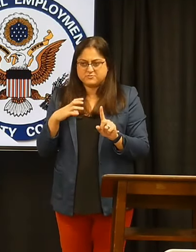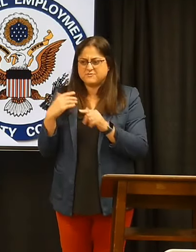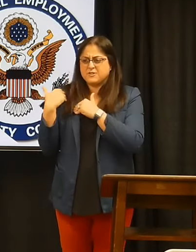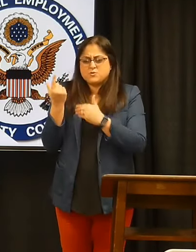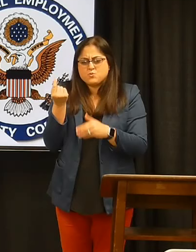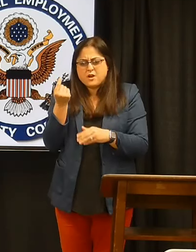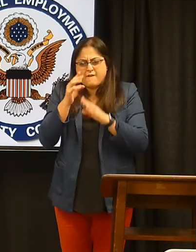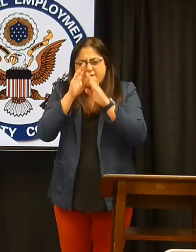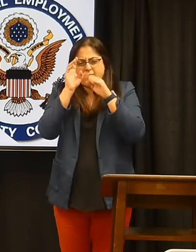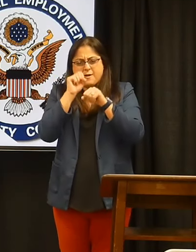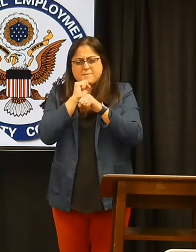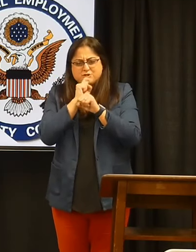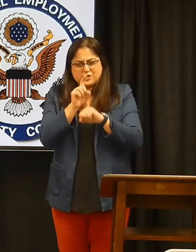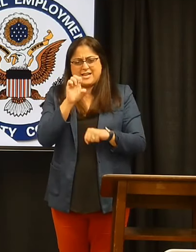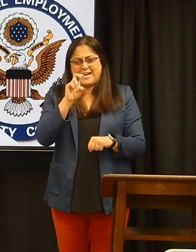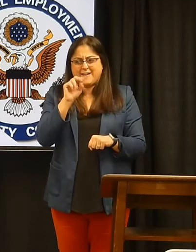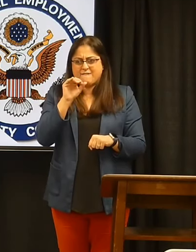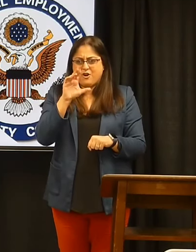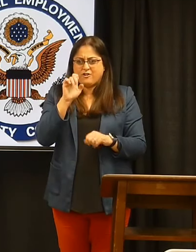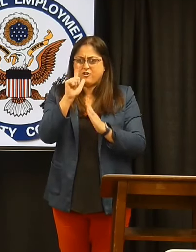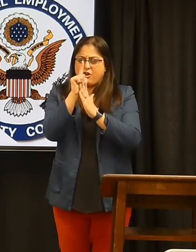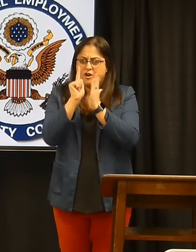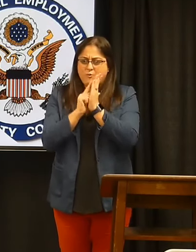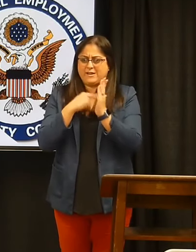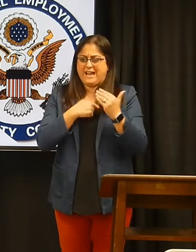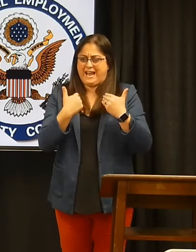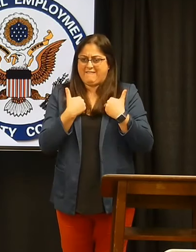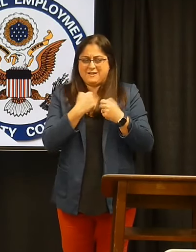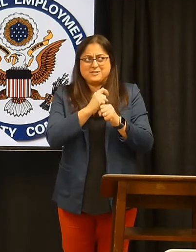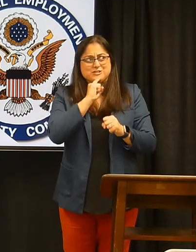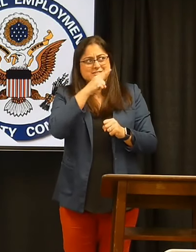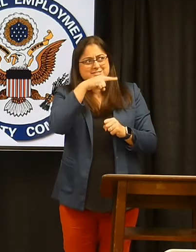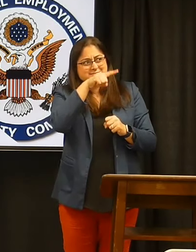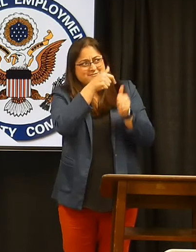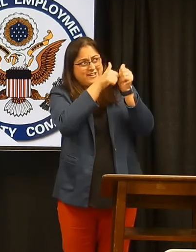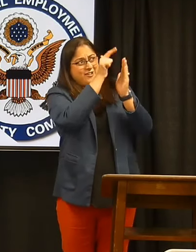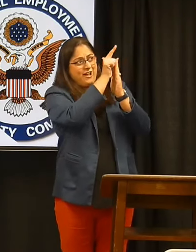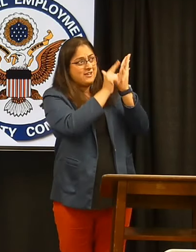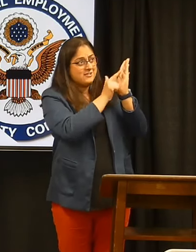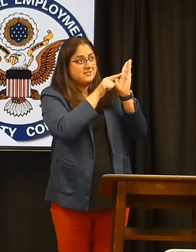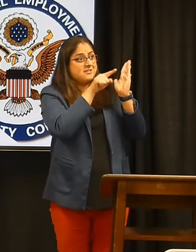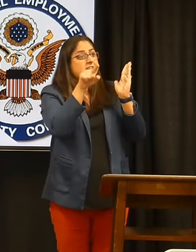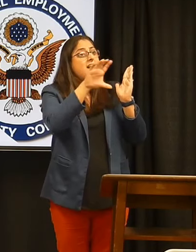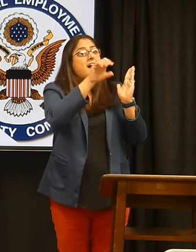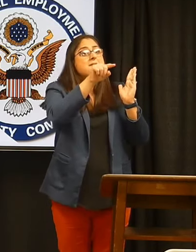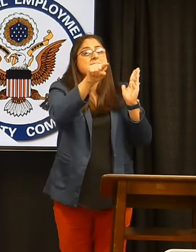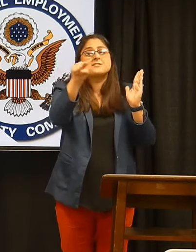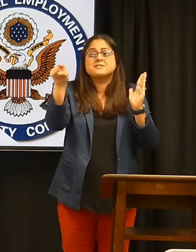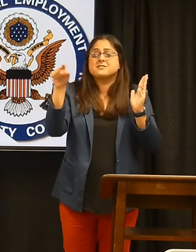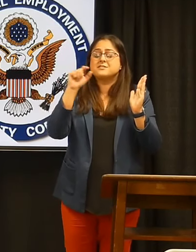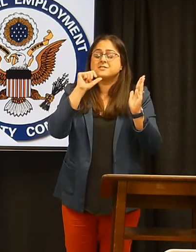So the U.S. Equal Employment Opportunity Commission, we enforce the laws that we have and make sure that